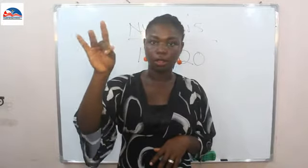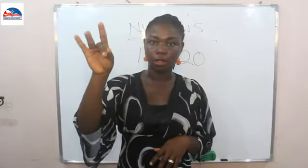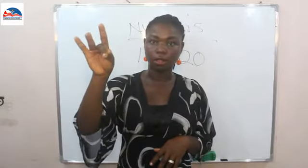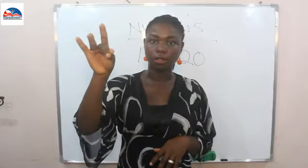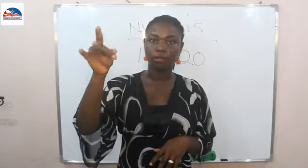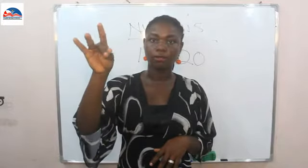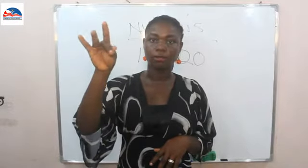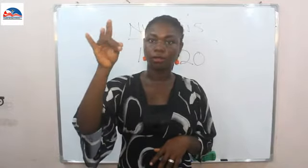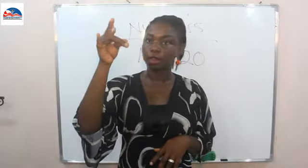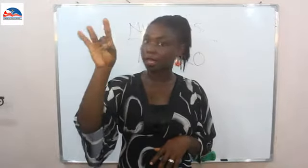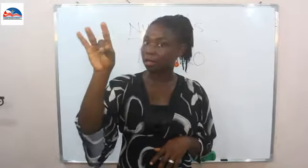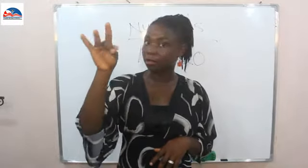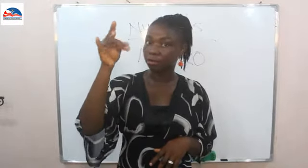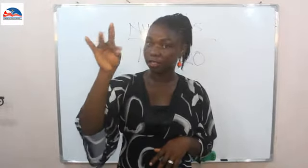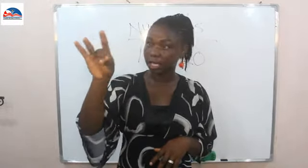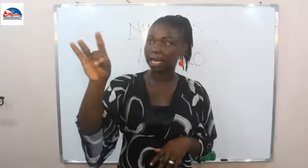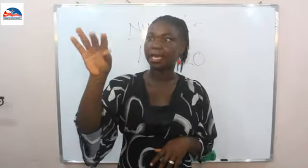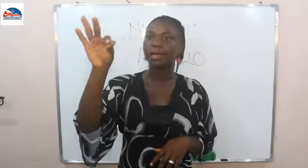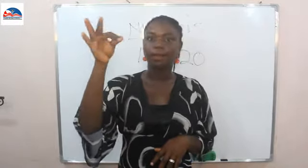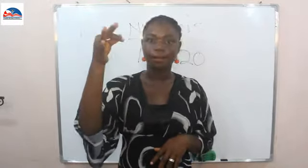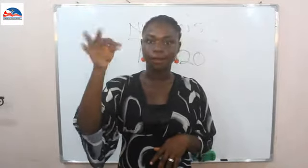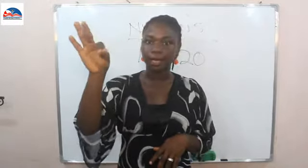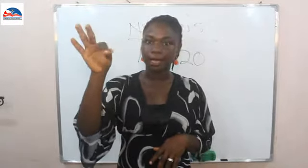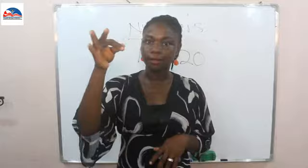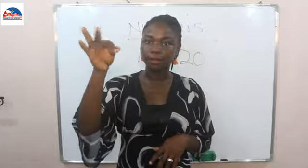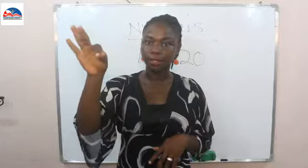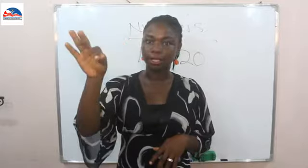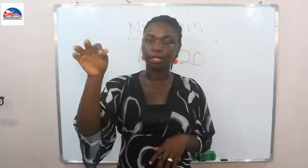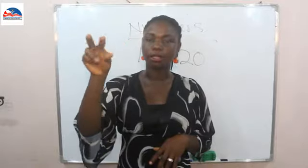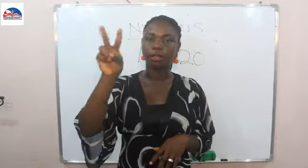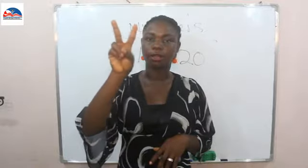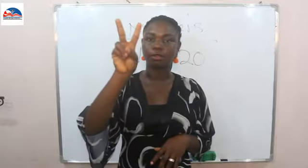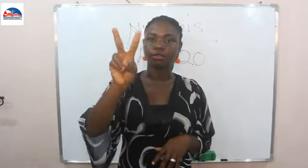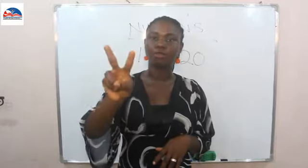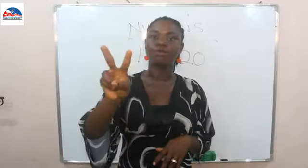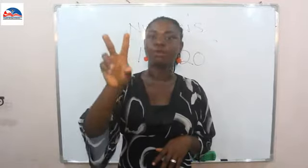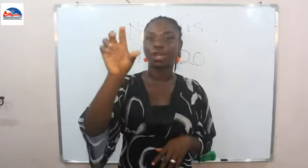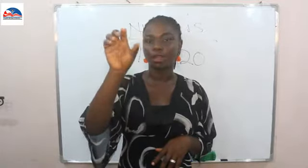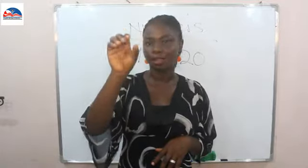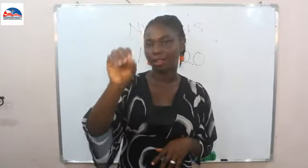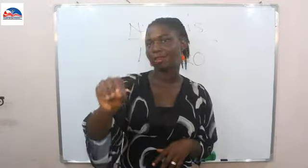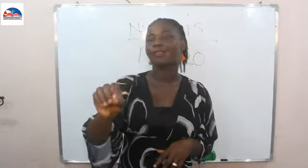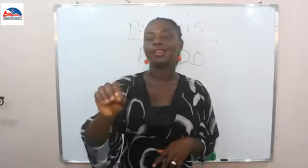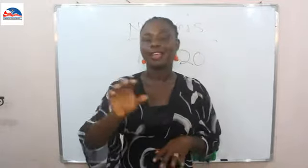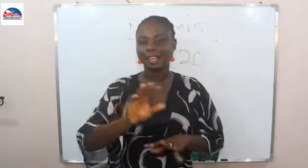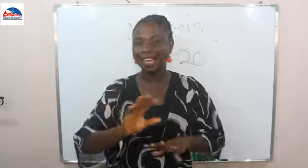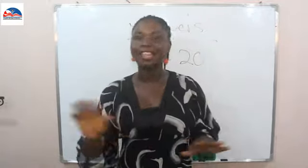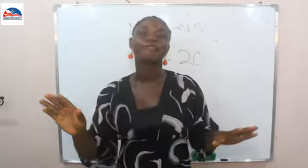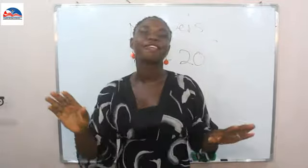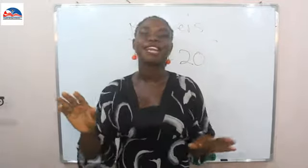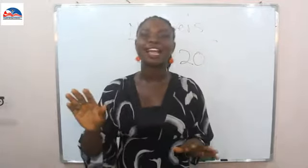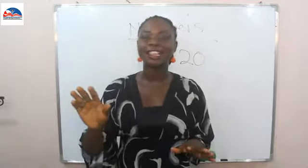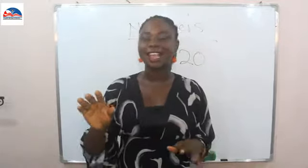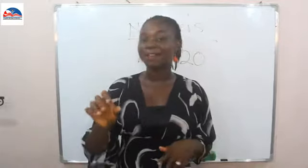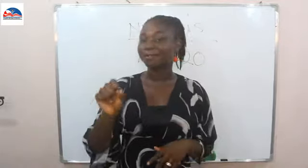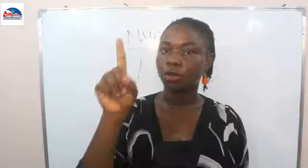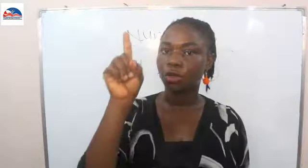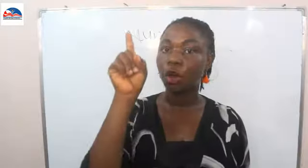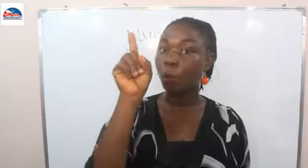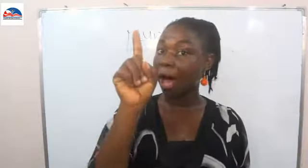18, your 8, you shake. And 9, you shake. And your 2, and 0. Let's take it for the last time. Your